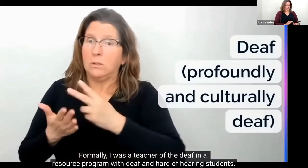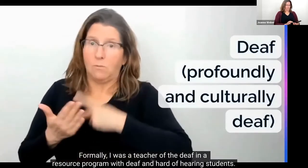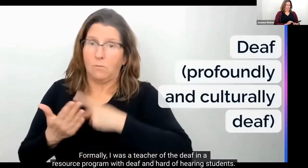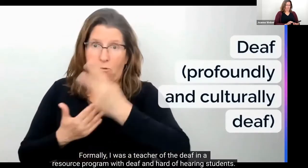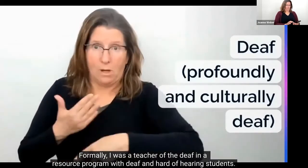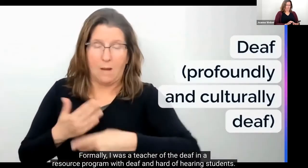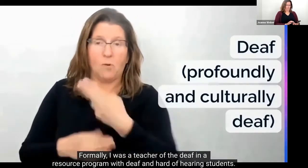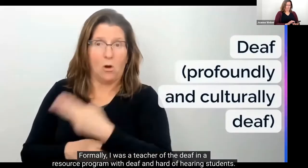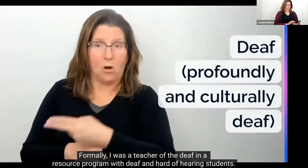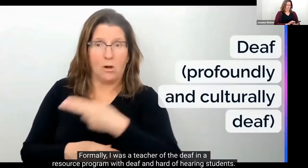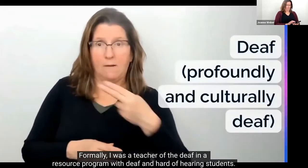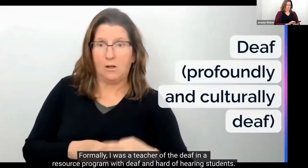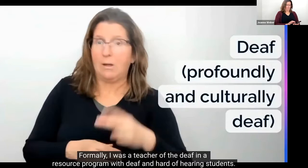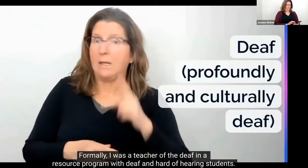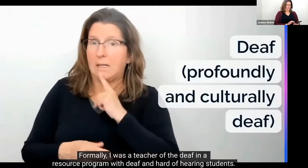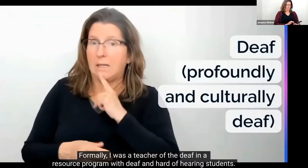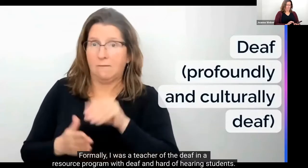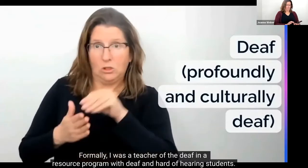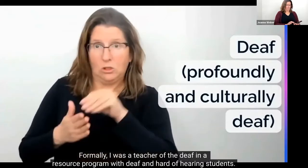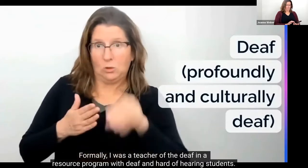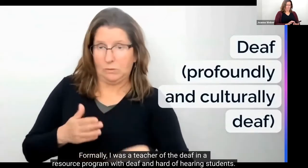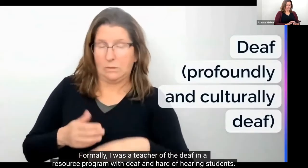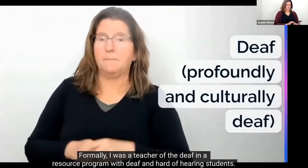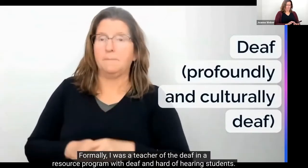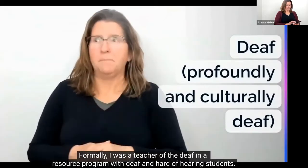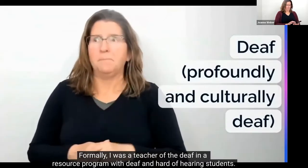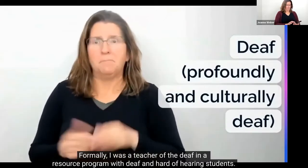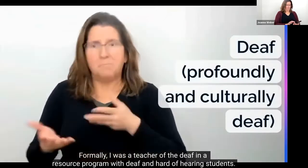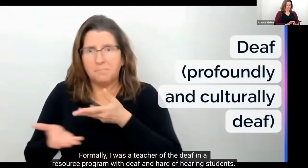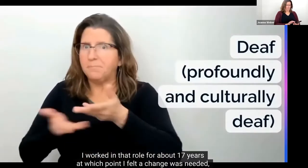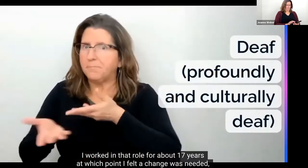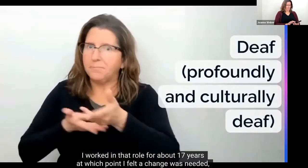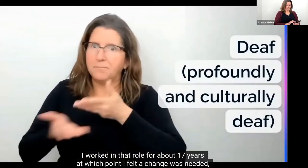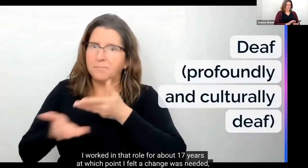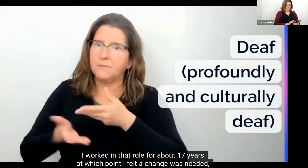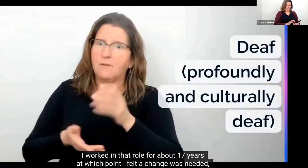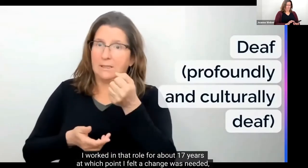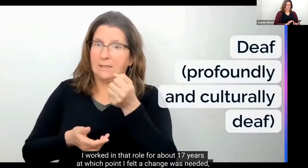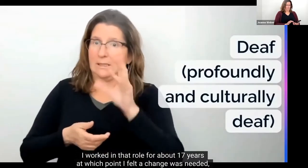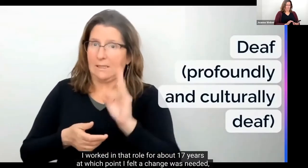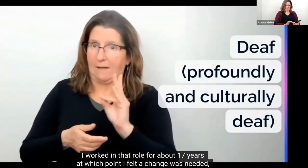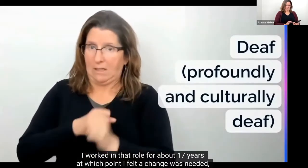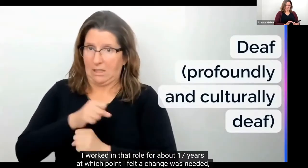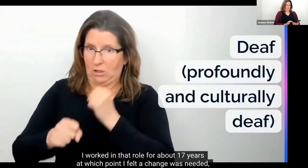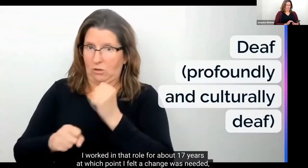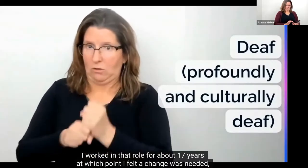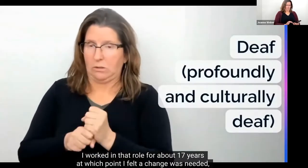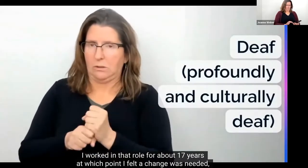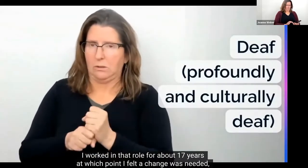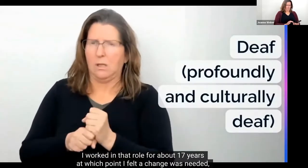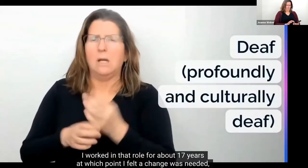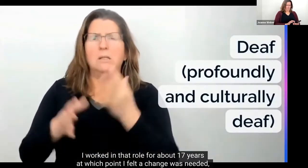in a research program with deaf and hard of hearing students. I worked in that role for about 17